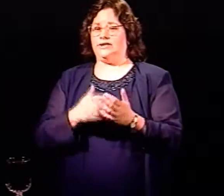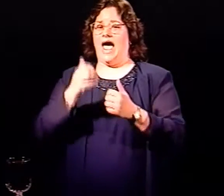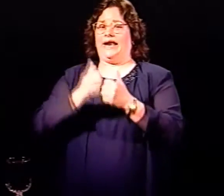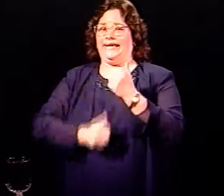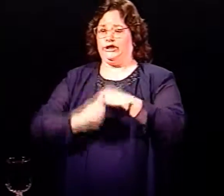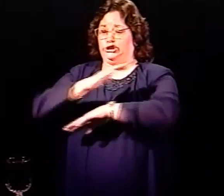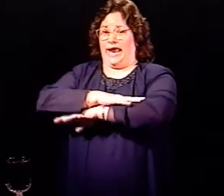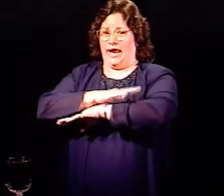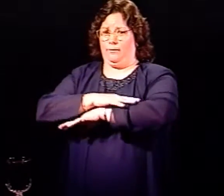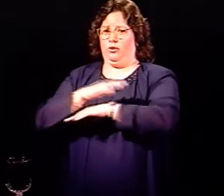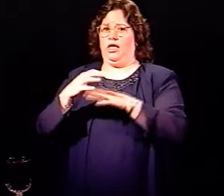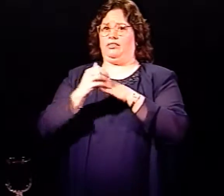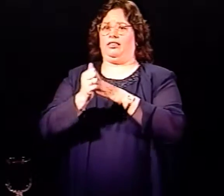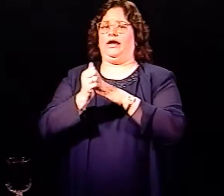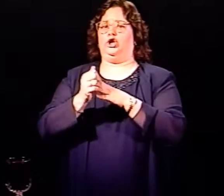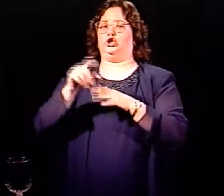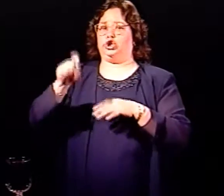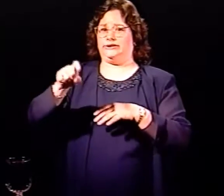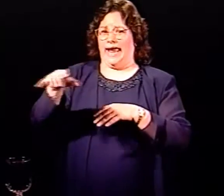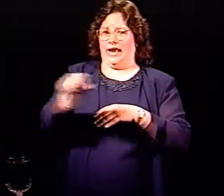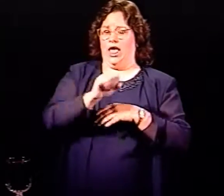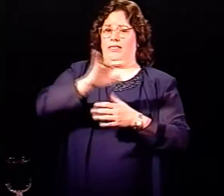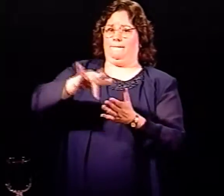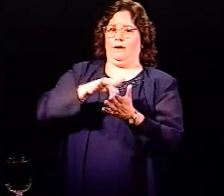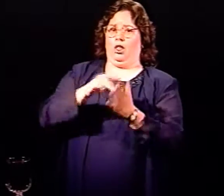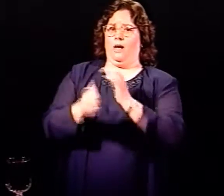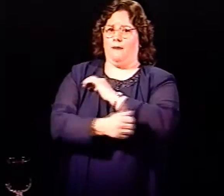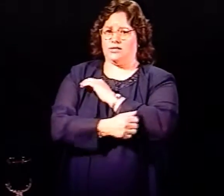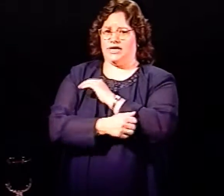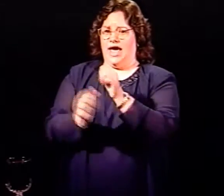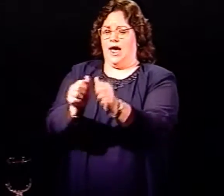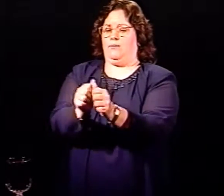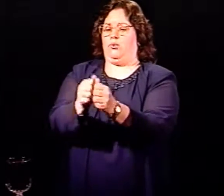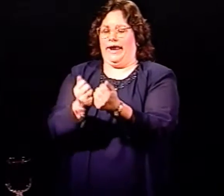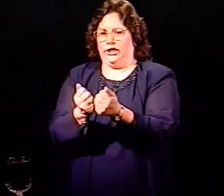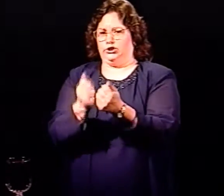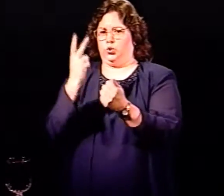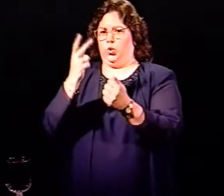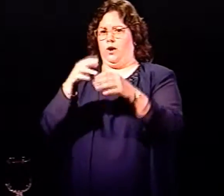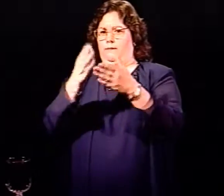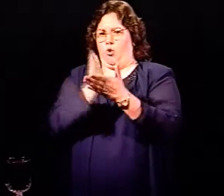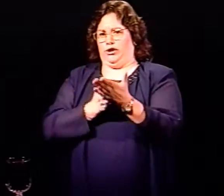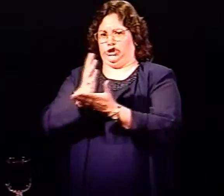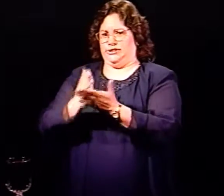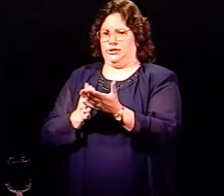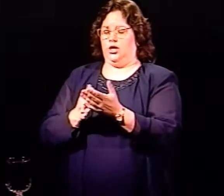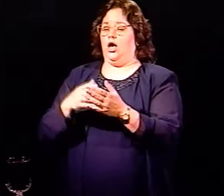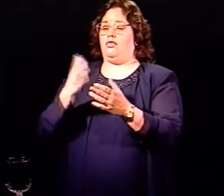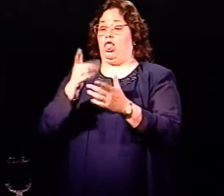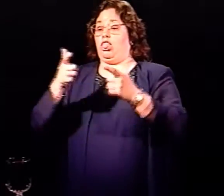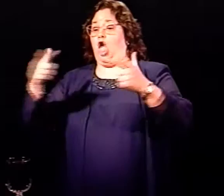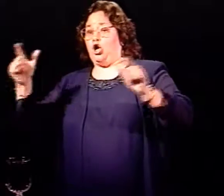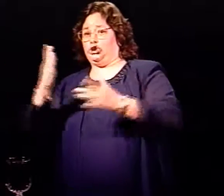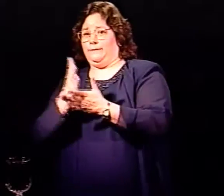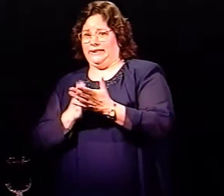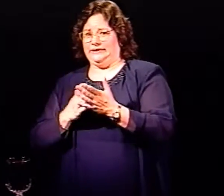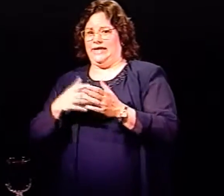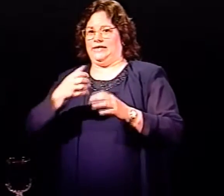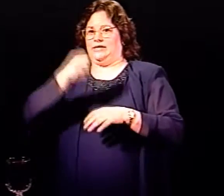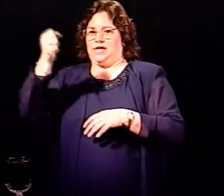At each table, the leader shall take the middle matzah and break it into 2 unequal portions. The larger piece